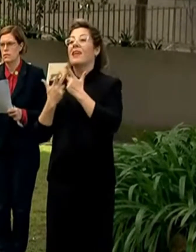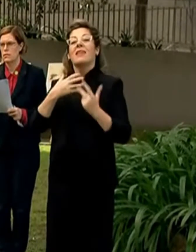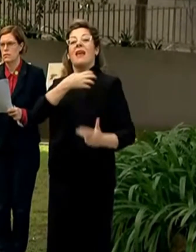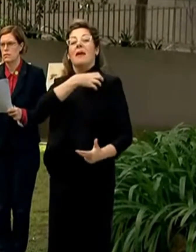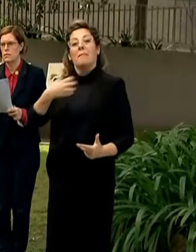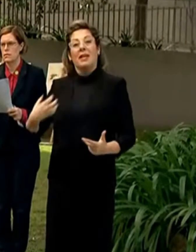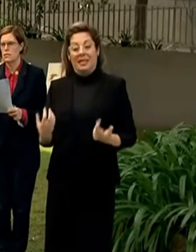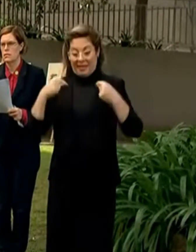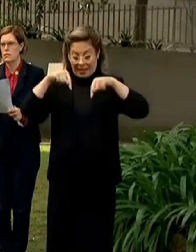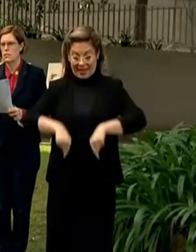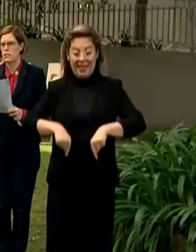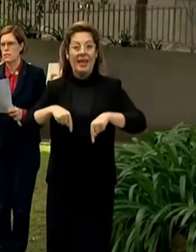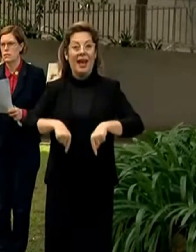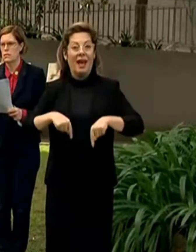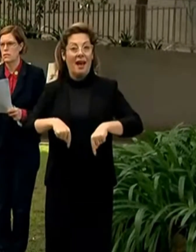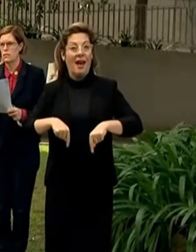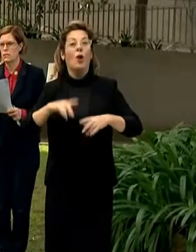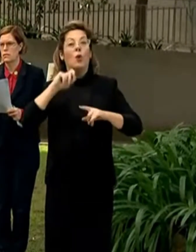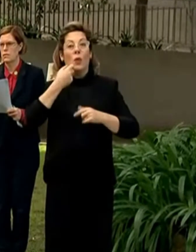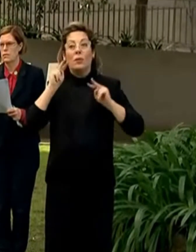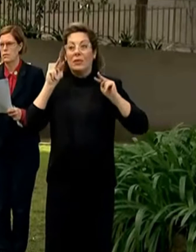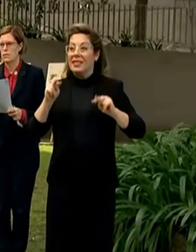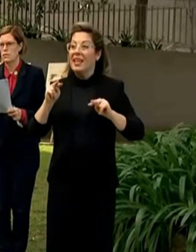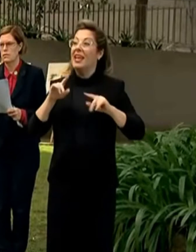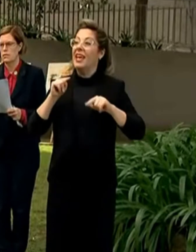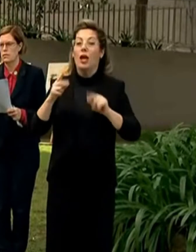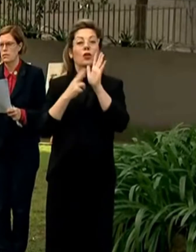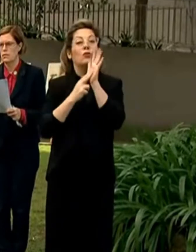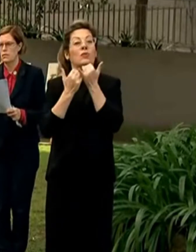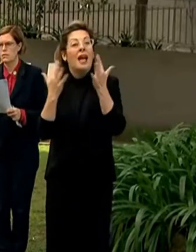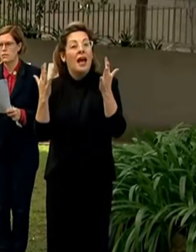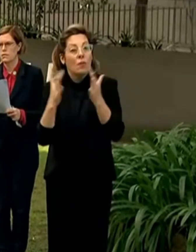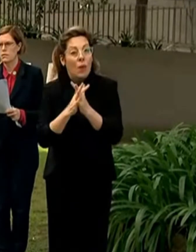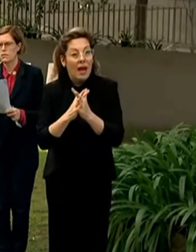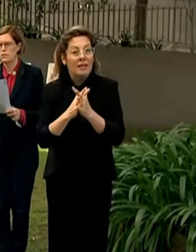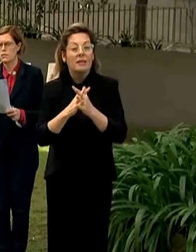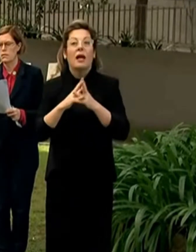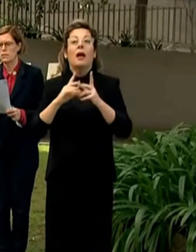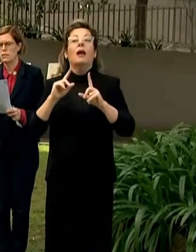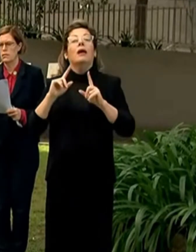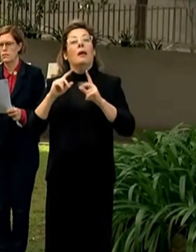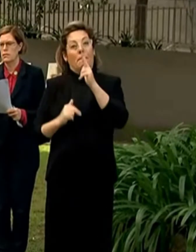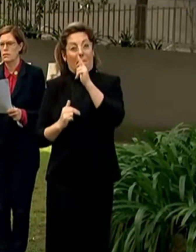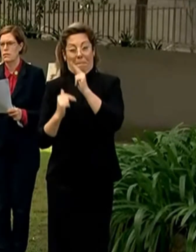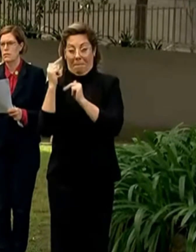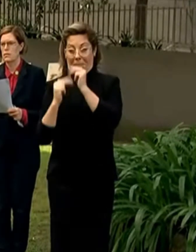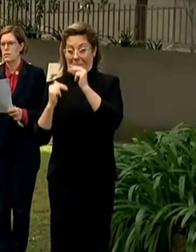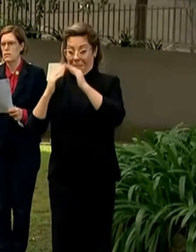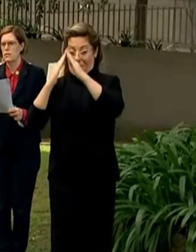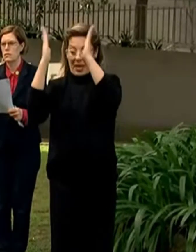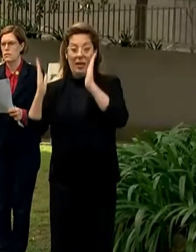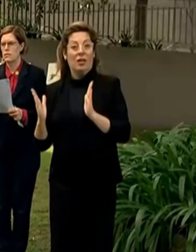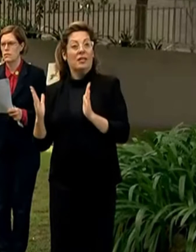now. We'll see our state's first purpose-built mental health unit for mums and bubs, for women and their babies, women